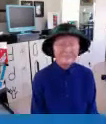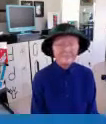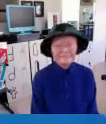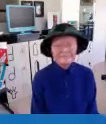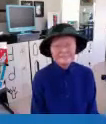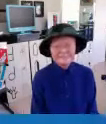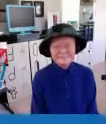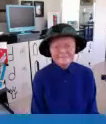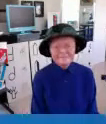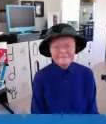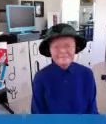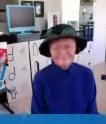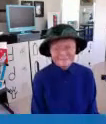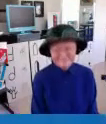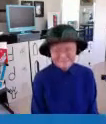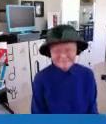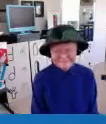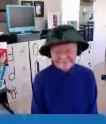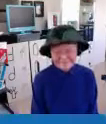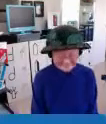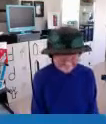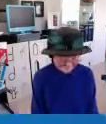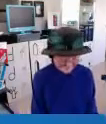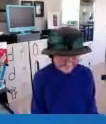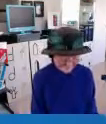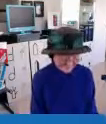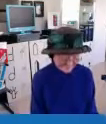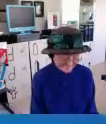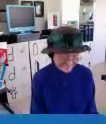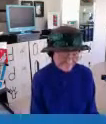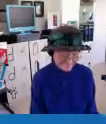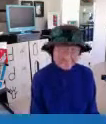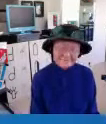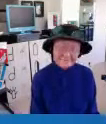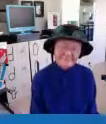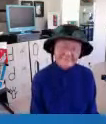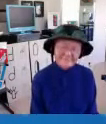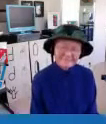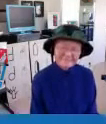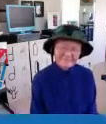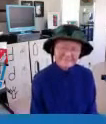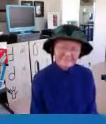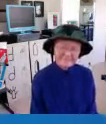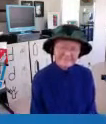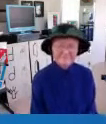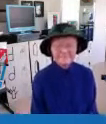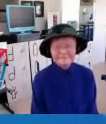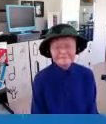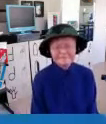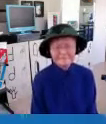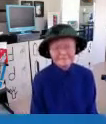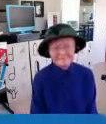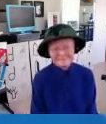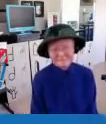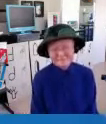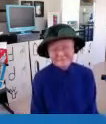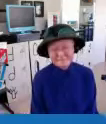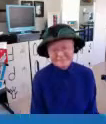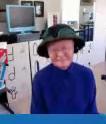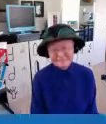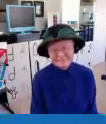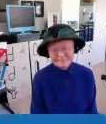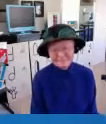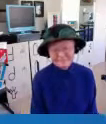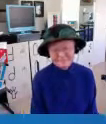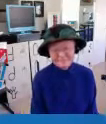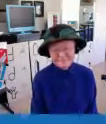can't really answer the question of why this is happening. And the reason why we can't do it is because we have one signer for each language.